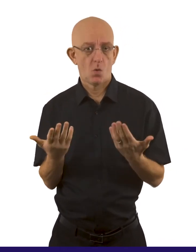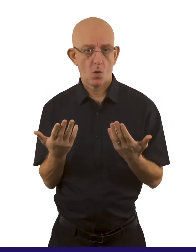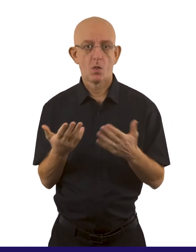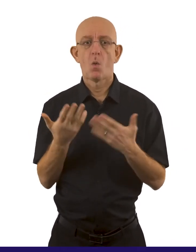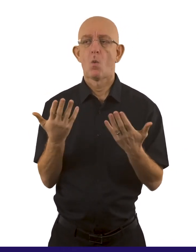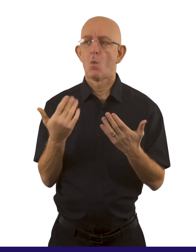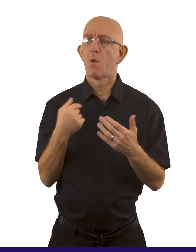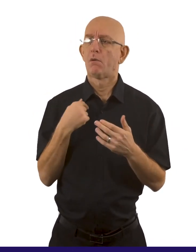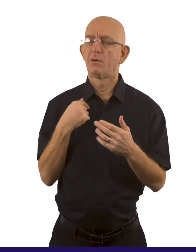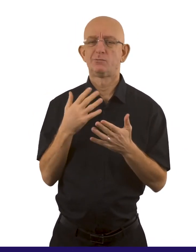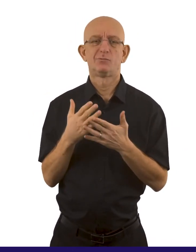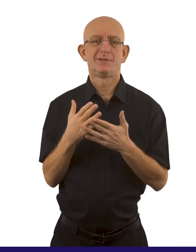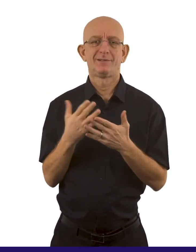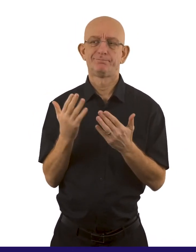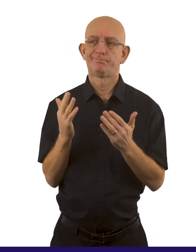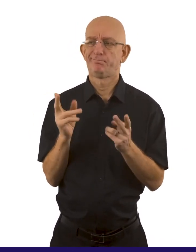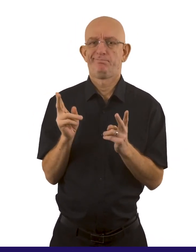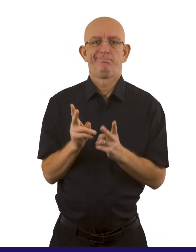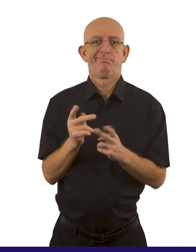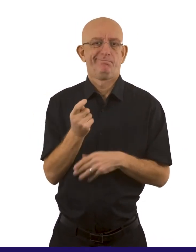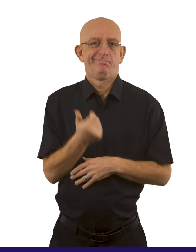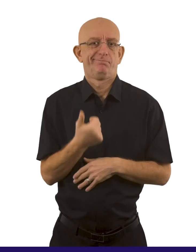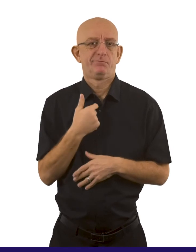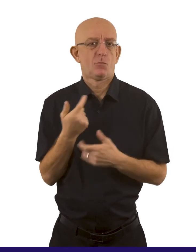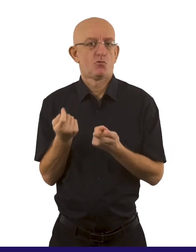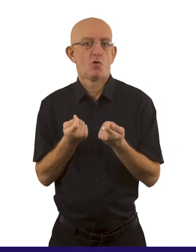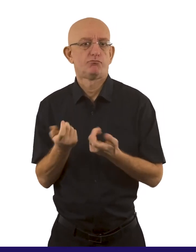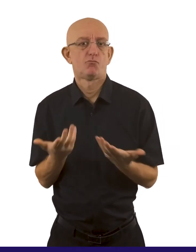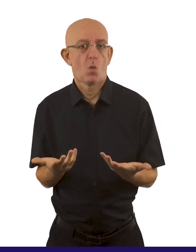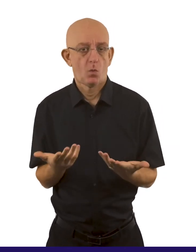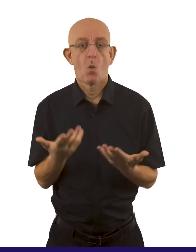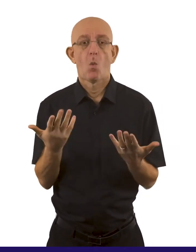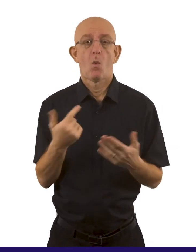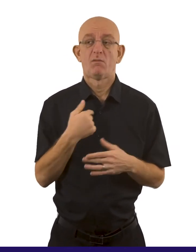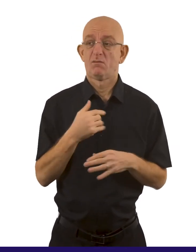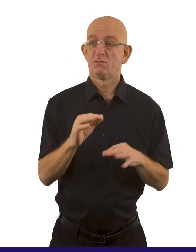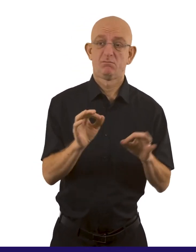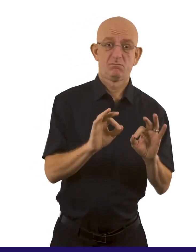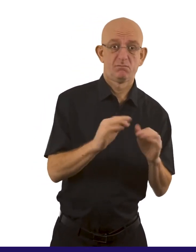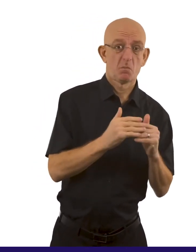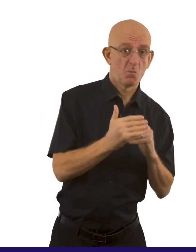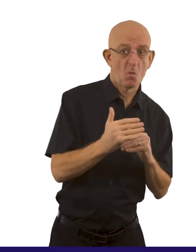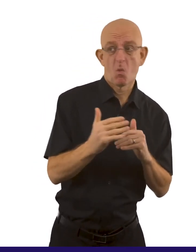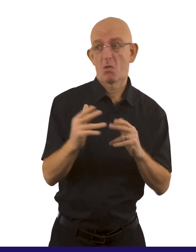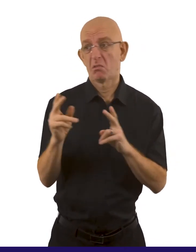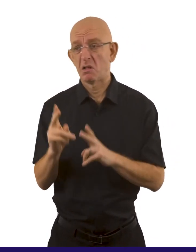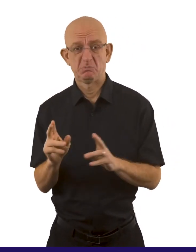neither more or less in control, more in control, much more in control.